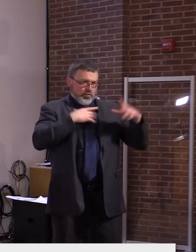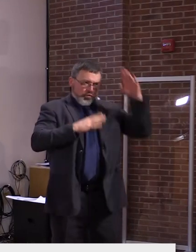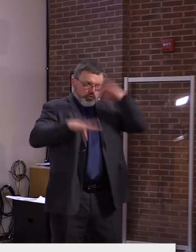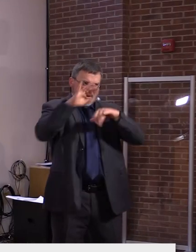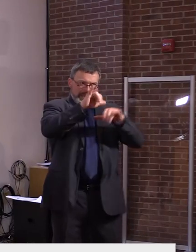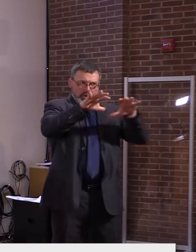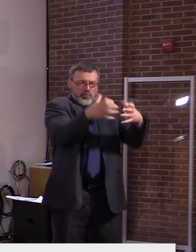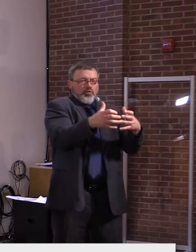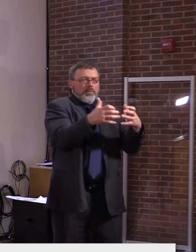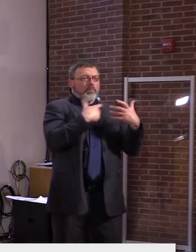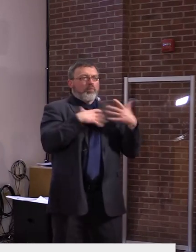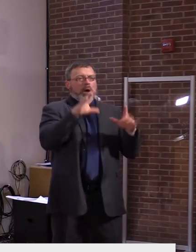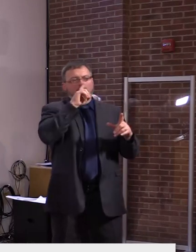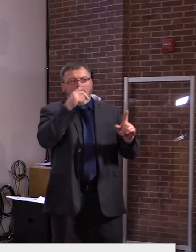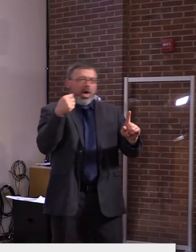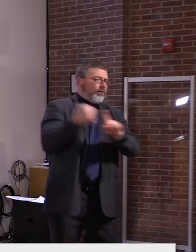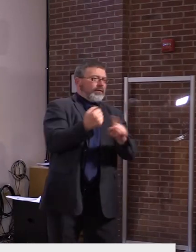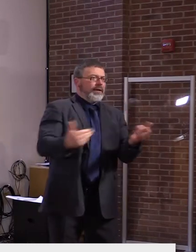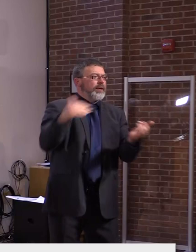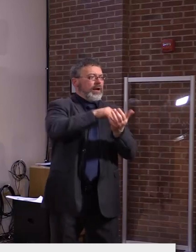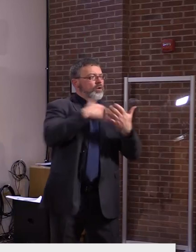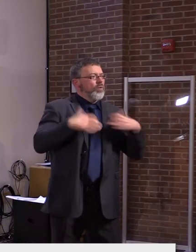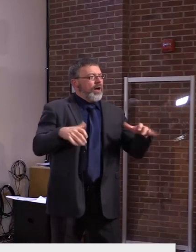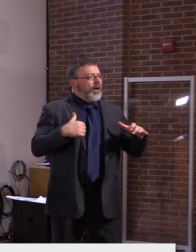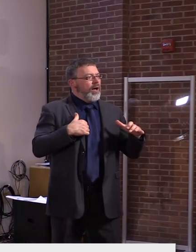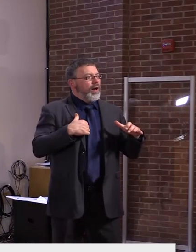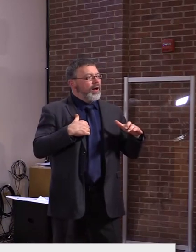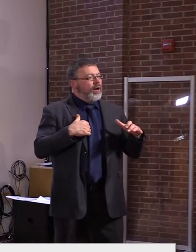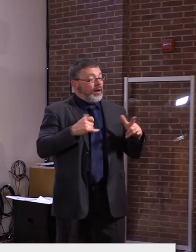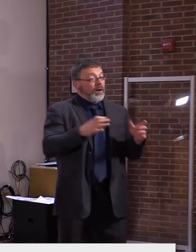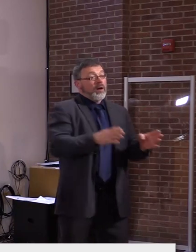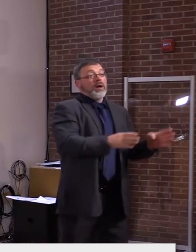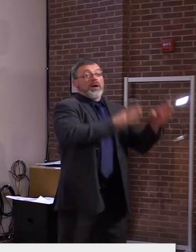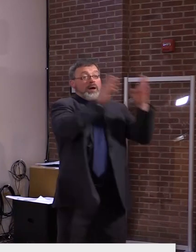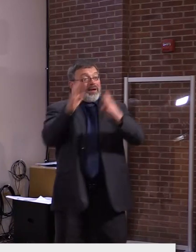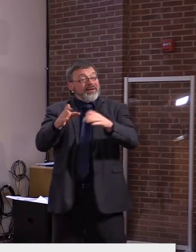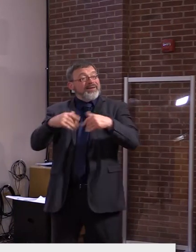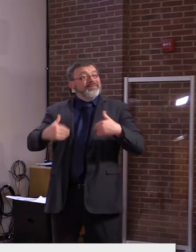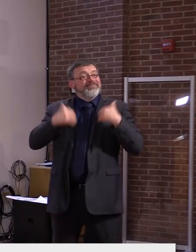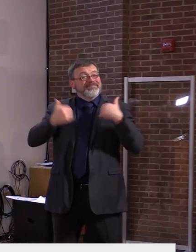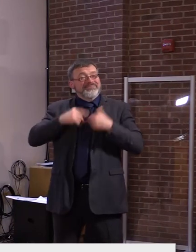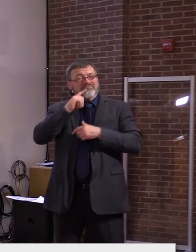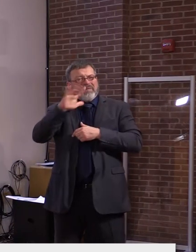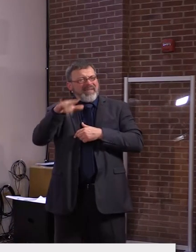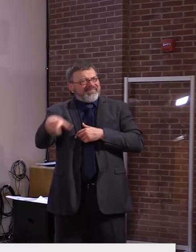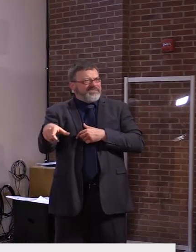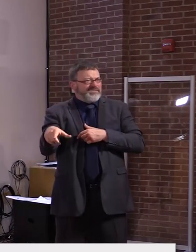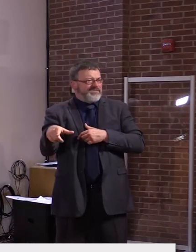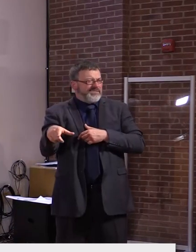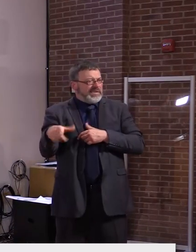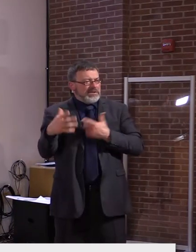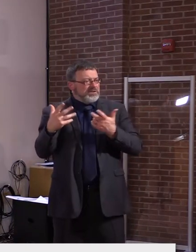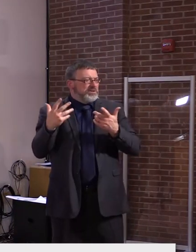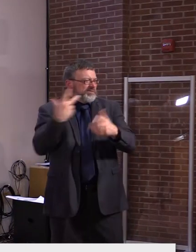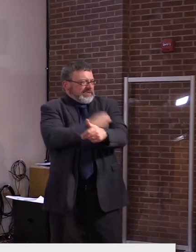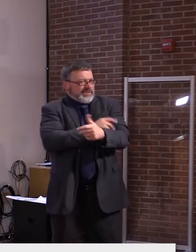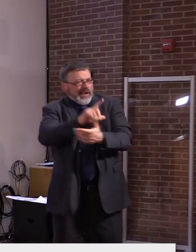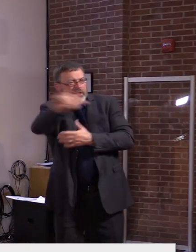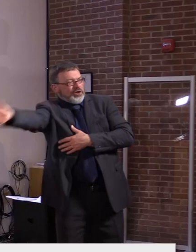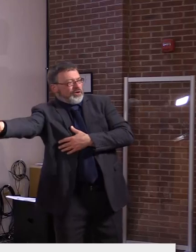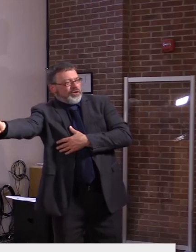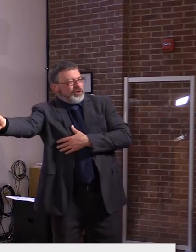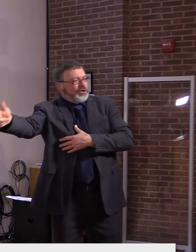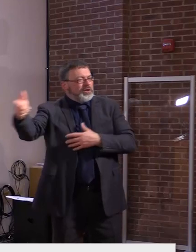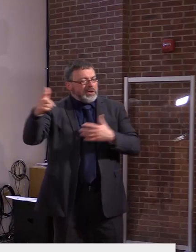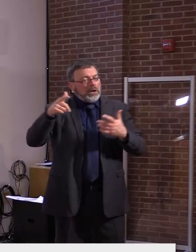less concerned about a 25-year-old who's completely healthy and may be ready for their booster and not so sure about it or what have